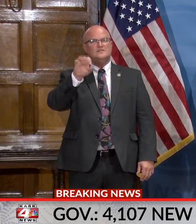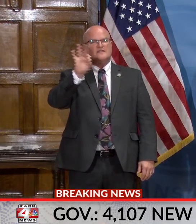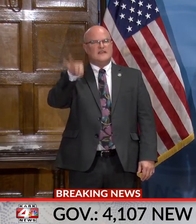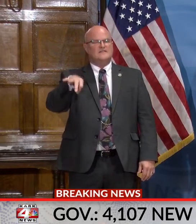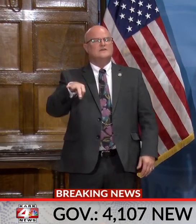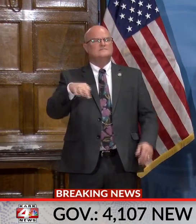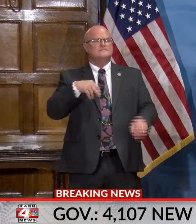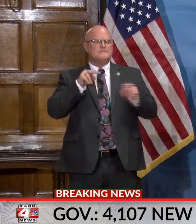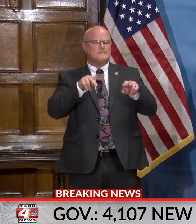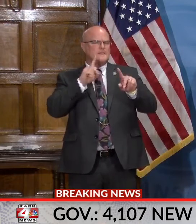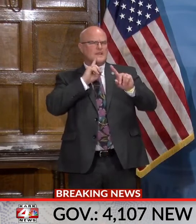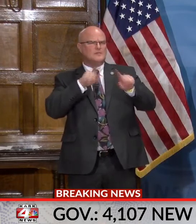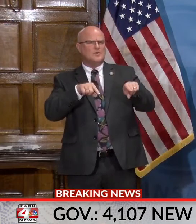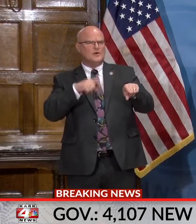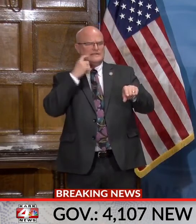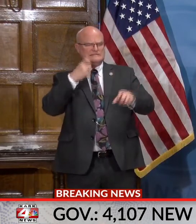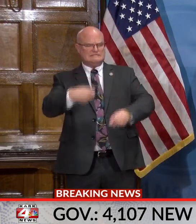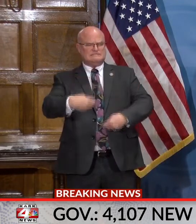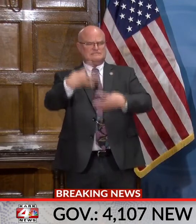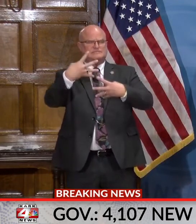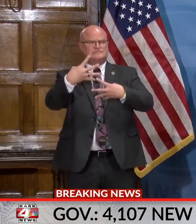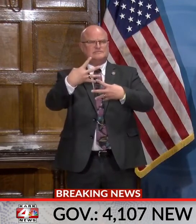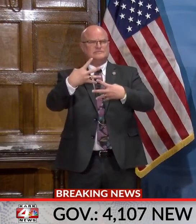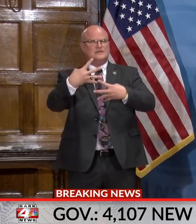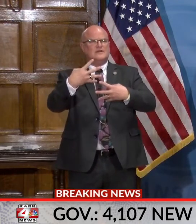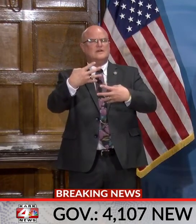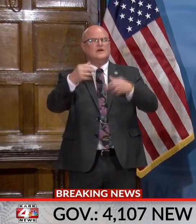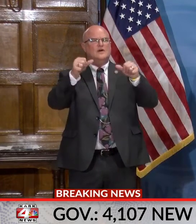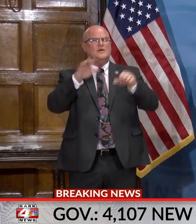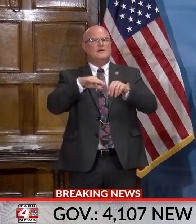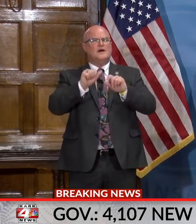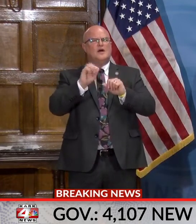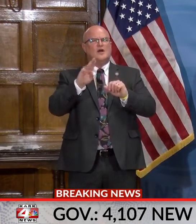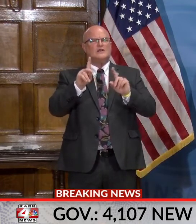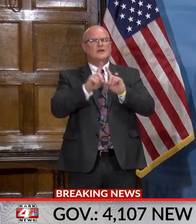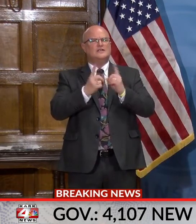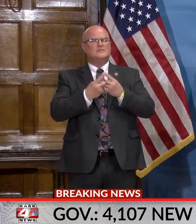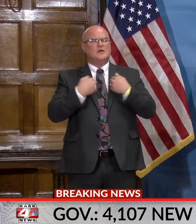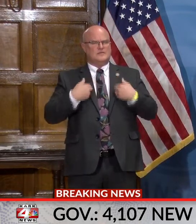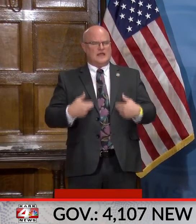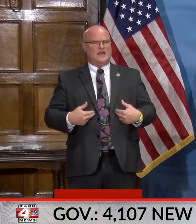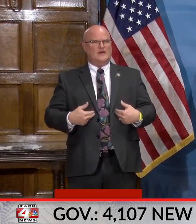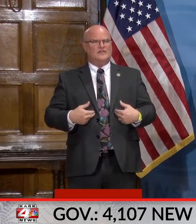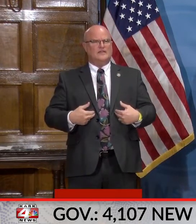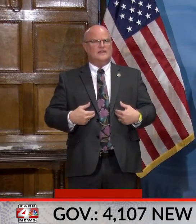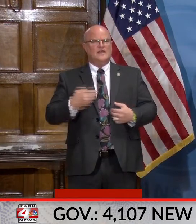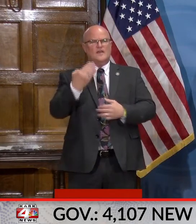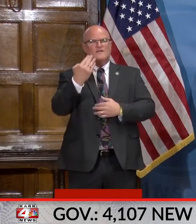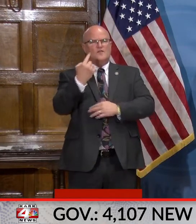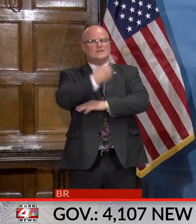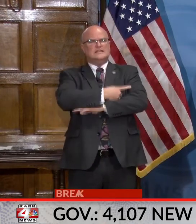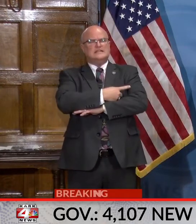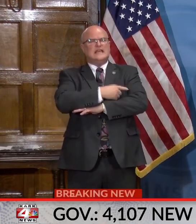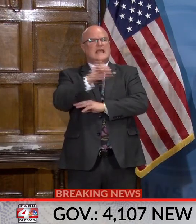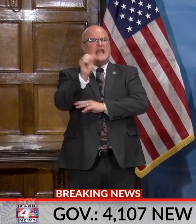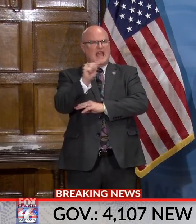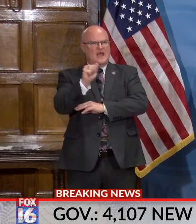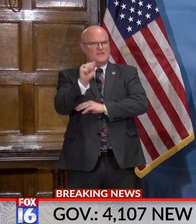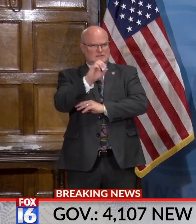I'm looking at the report that I just pulled up that was posted by the Arkansas Department of Health on their website of the 14-day moving average and